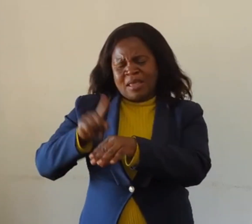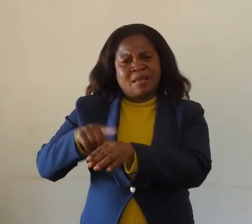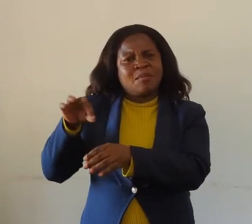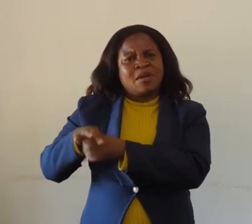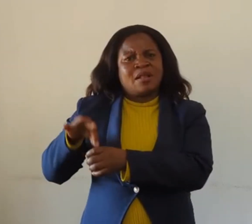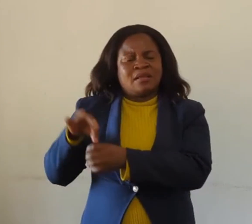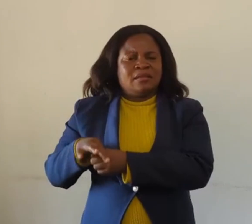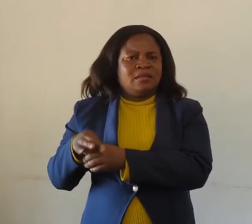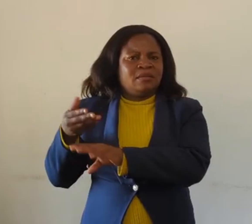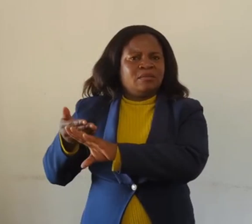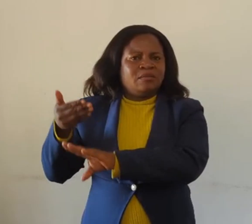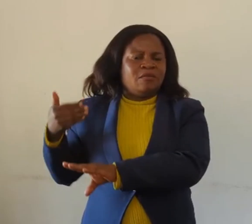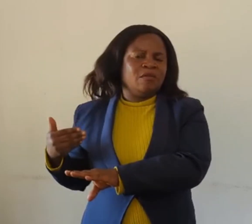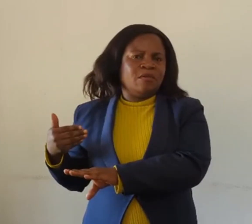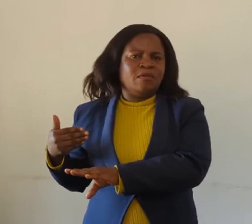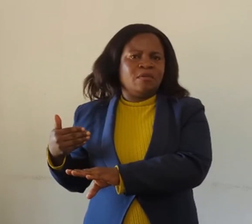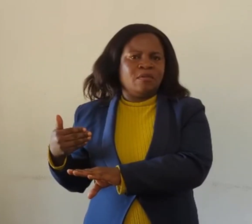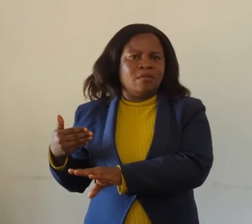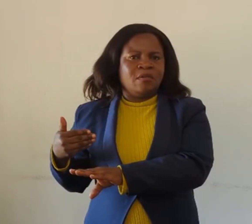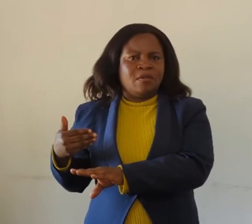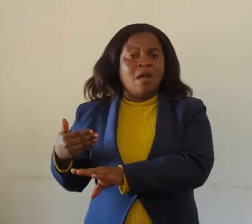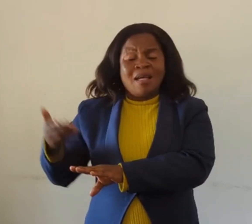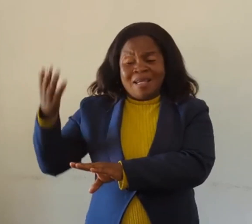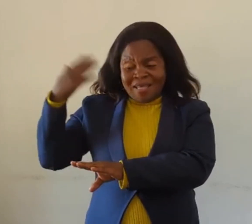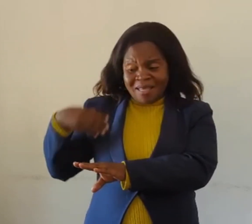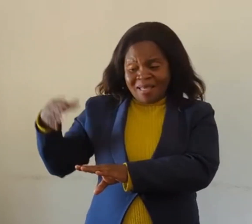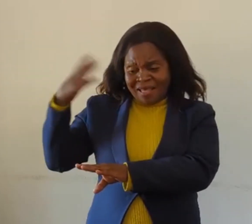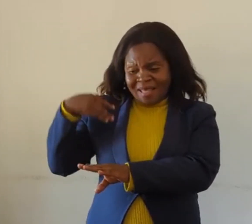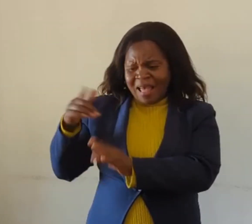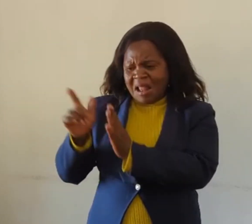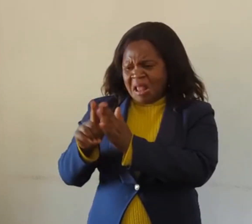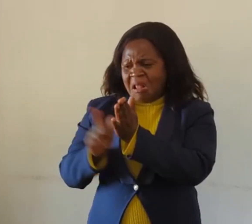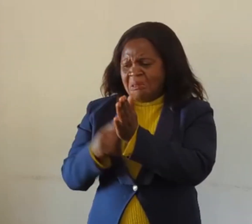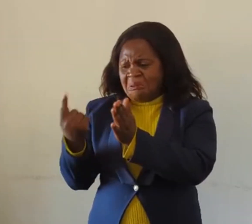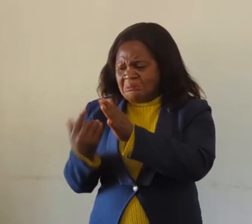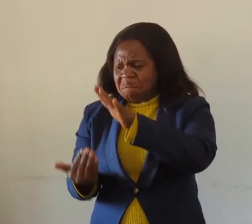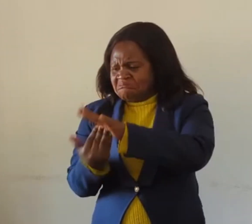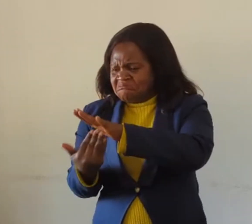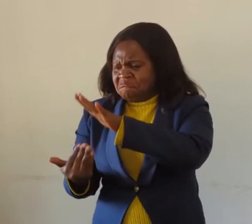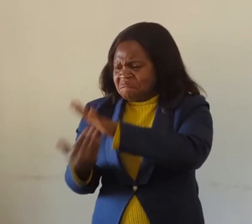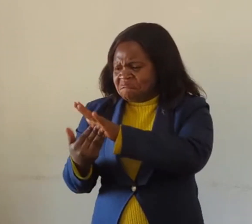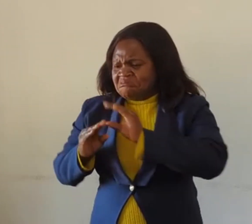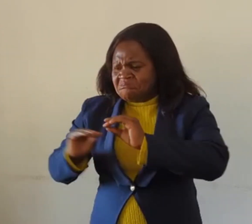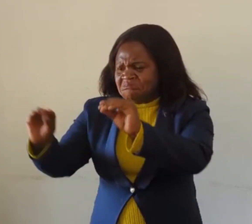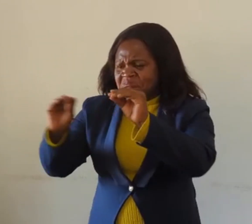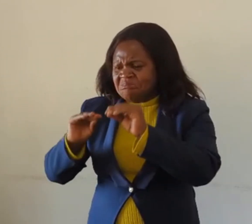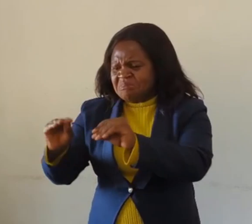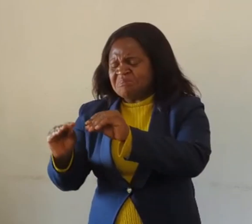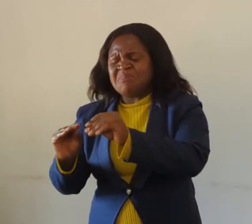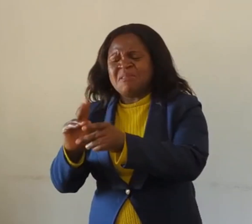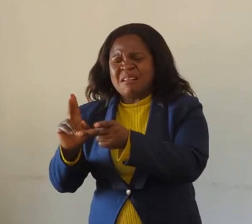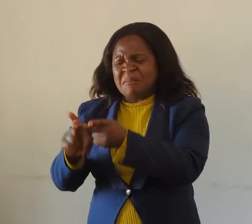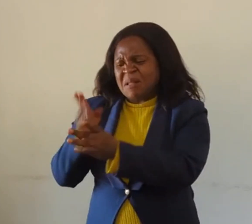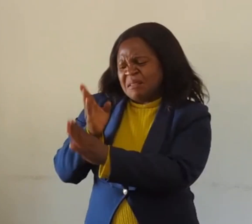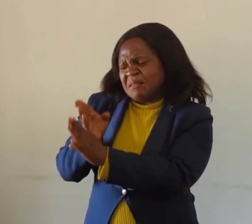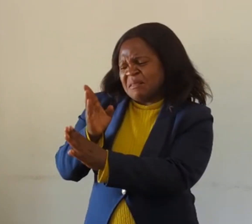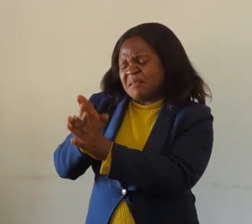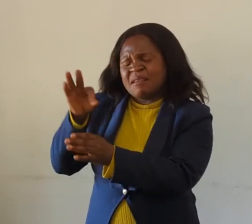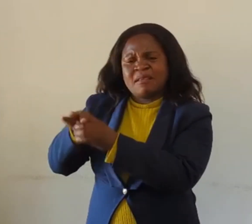period. Previously, the law limited voter education to a specific election. The amendment